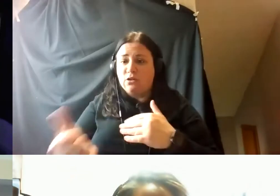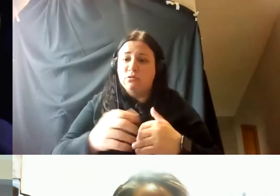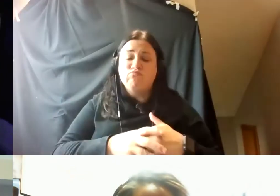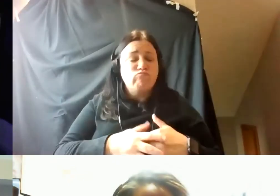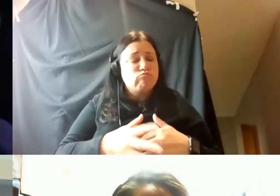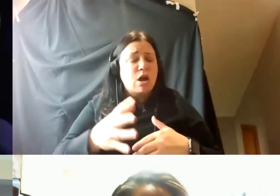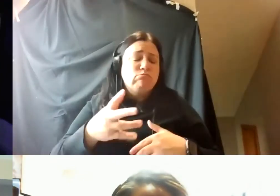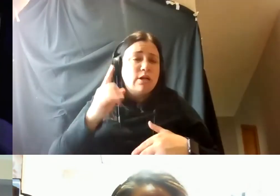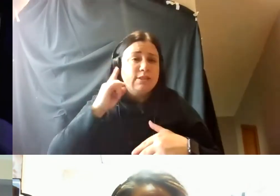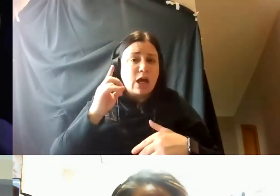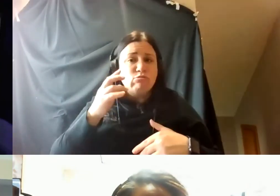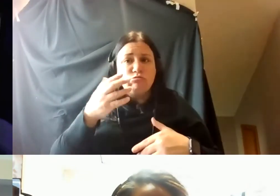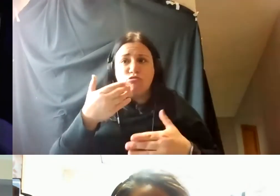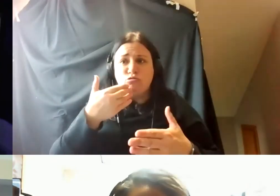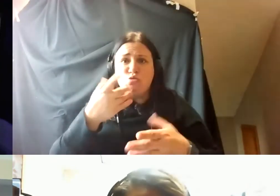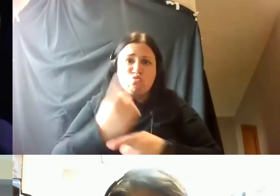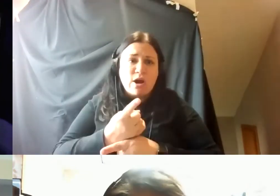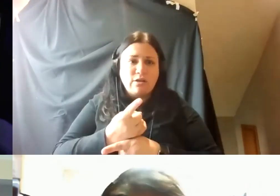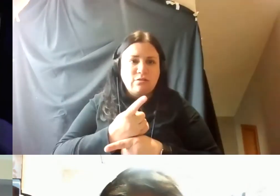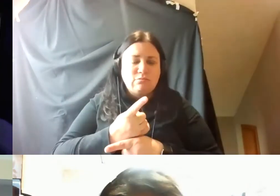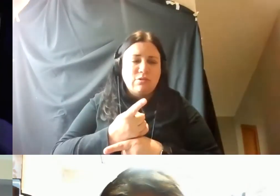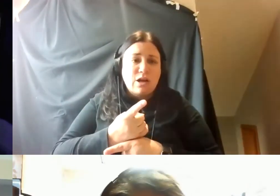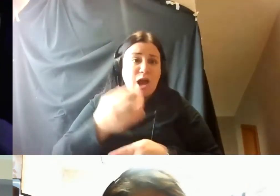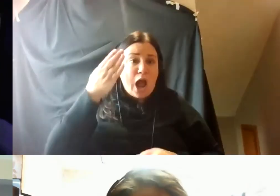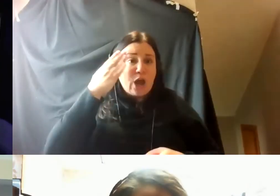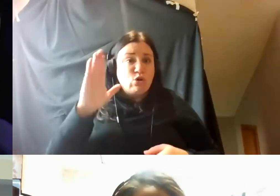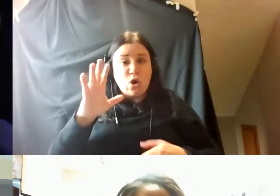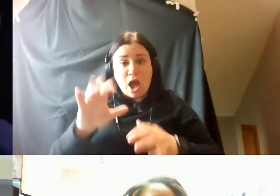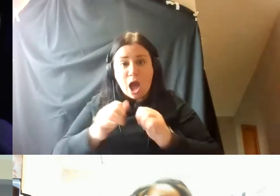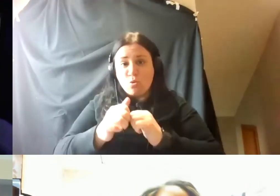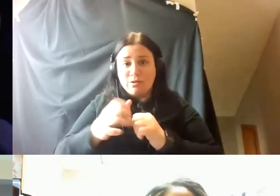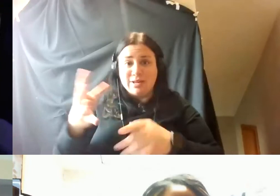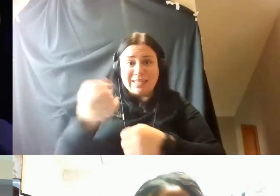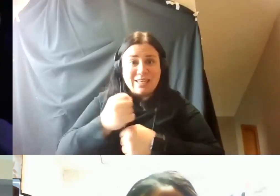sounds about. Well, yeah, it sounds about right. I don't know how we're getting Jesus, but yeah.